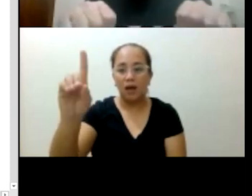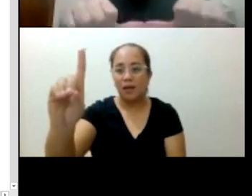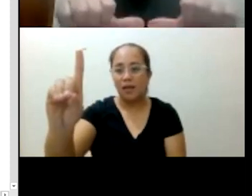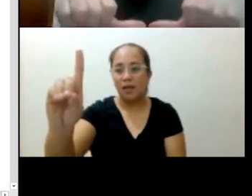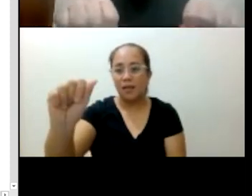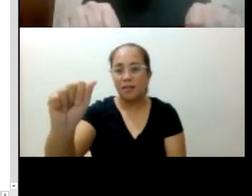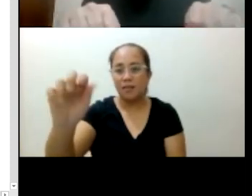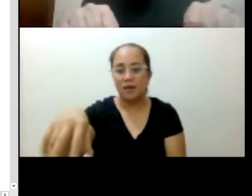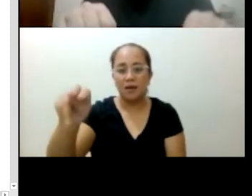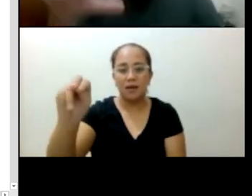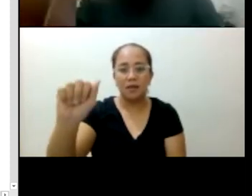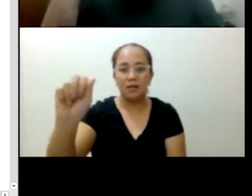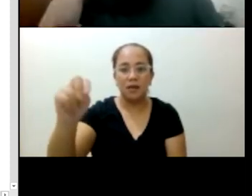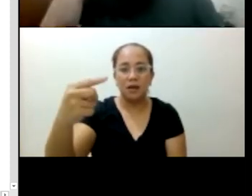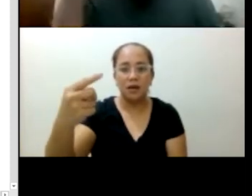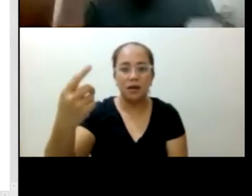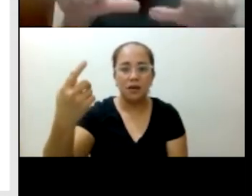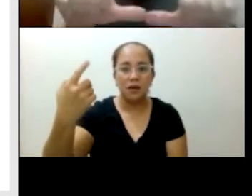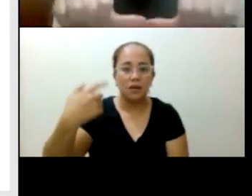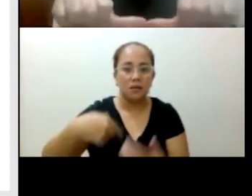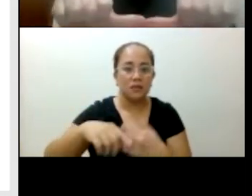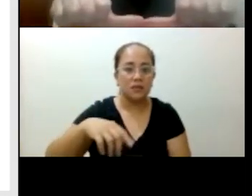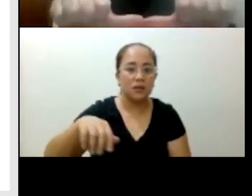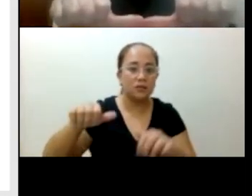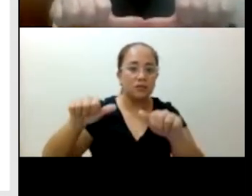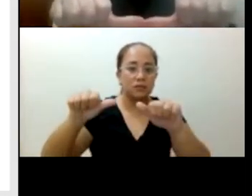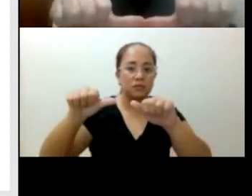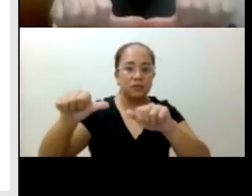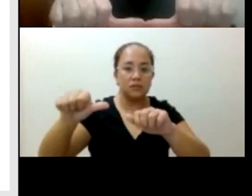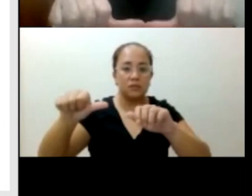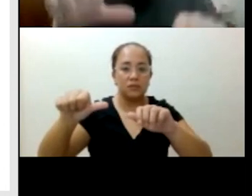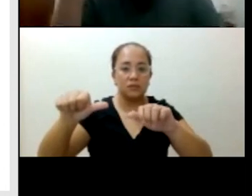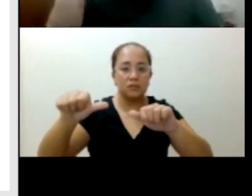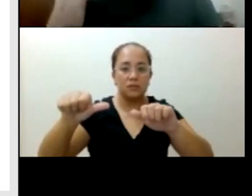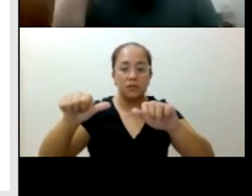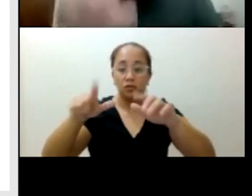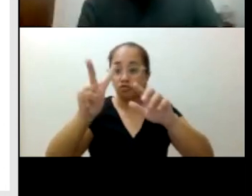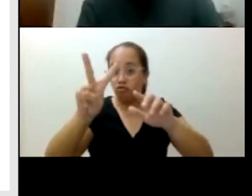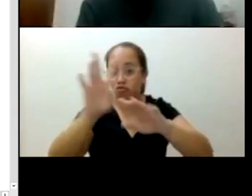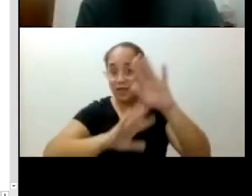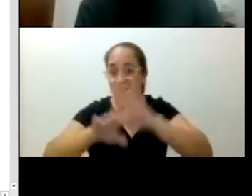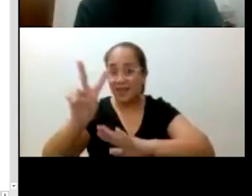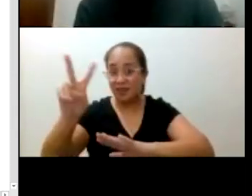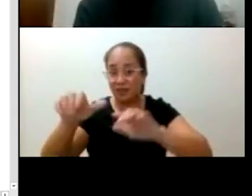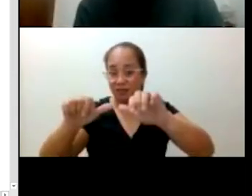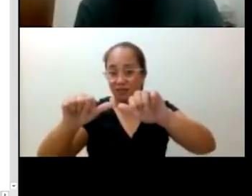which starts as this and ends as this. So it's a two-handed sign to begin with. Okay, so let me add